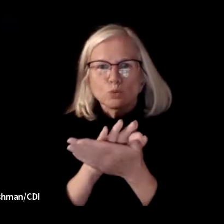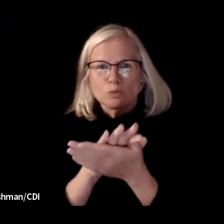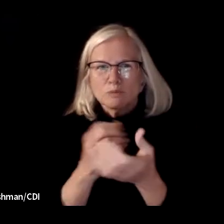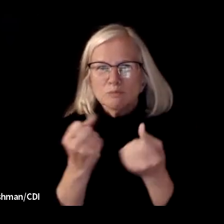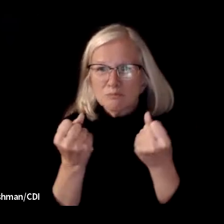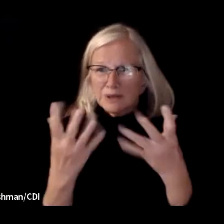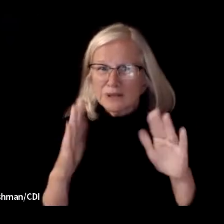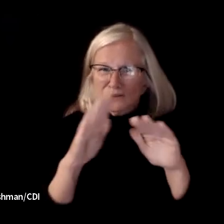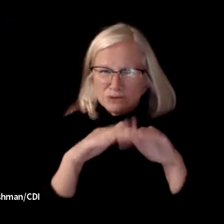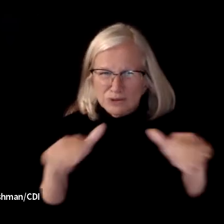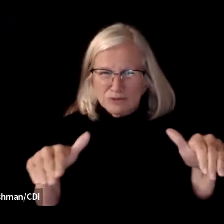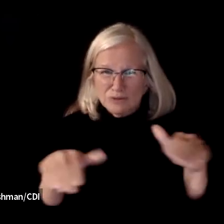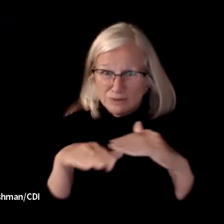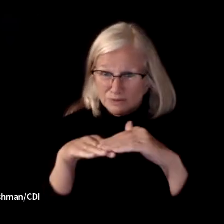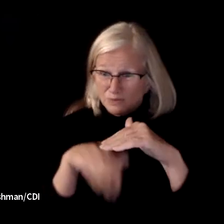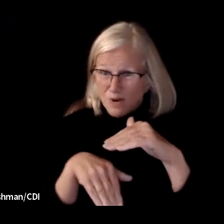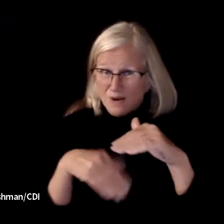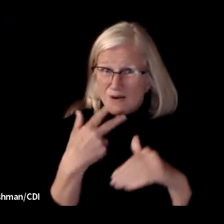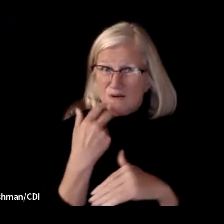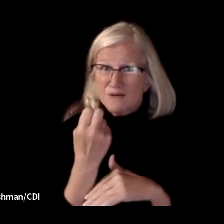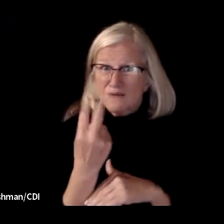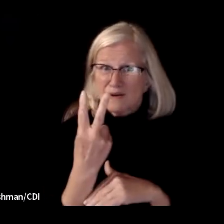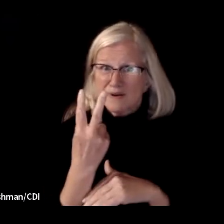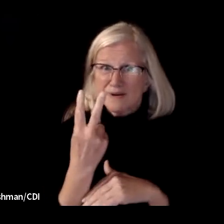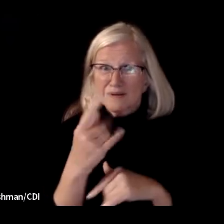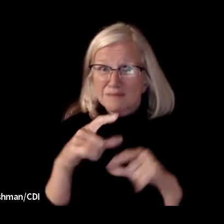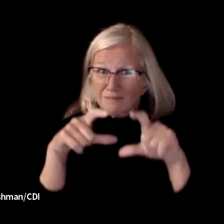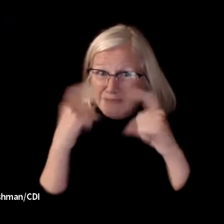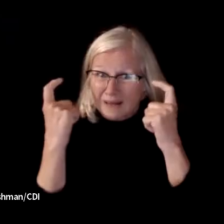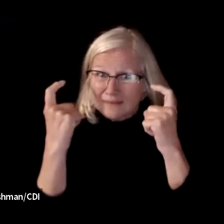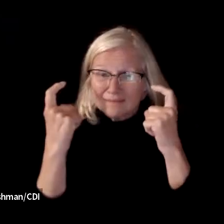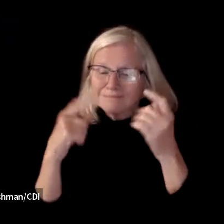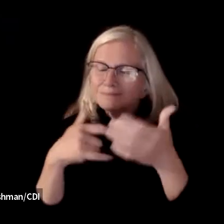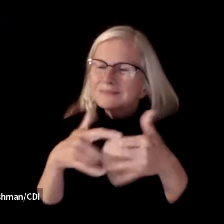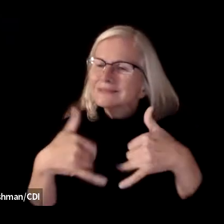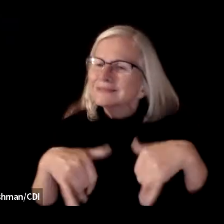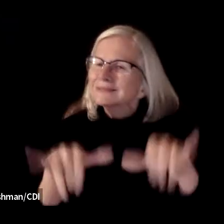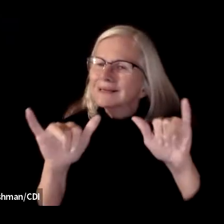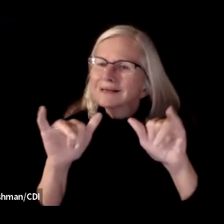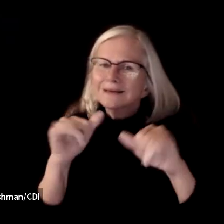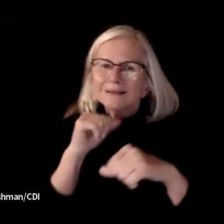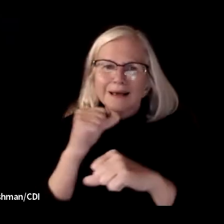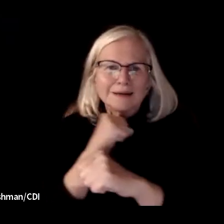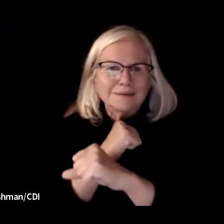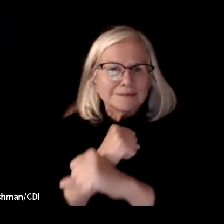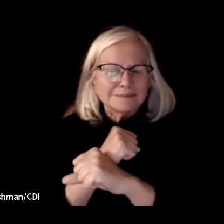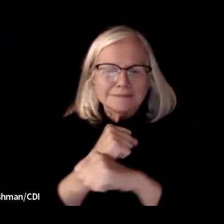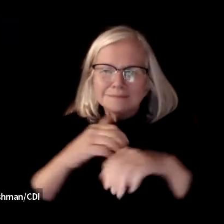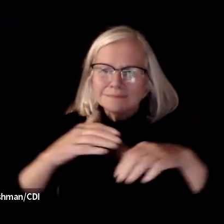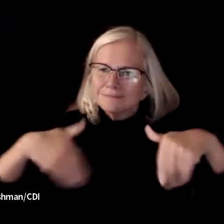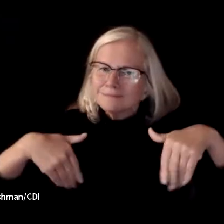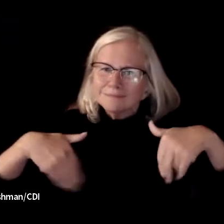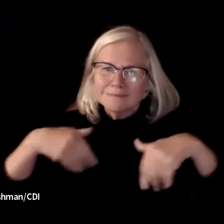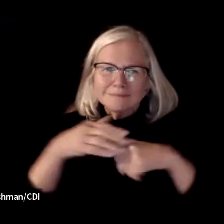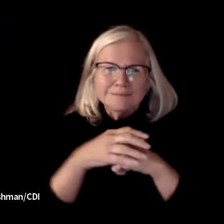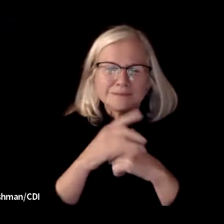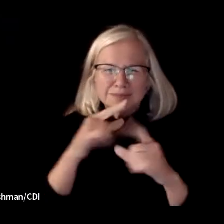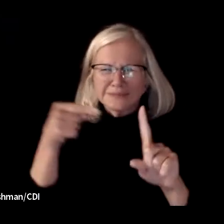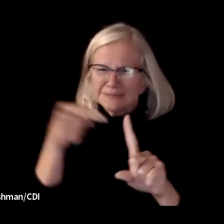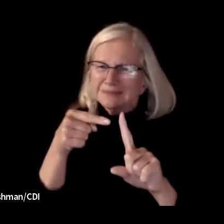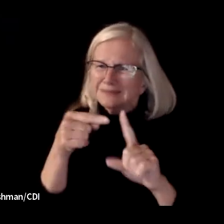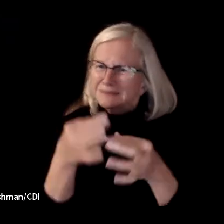yet protected and can't be protected yet from vaccines that make such a big difference. All of us